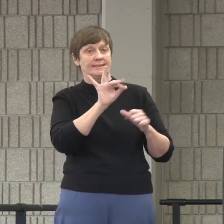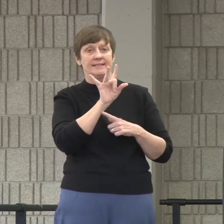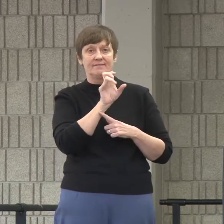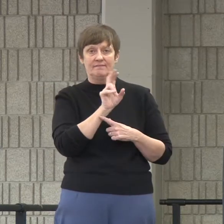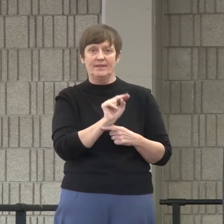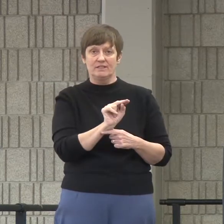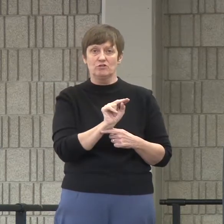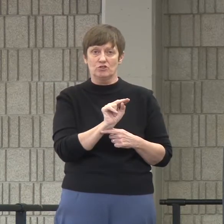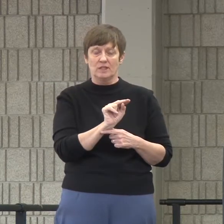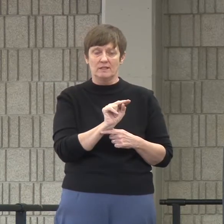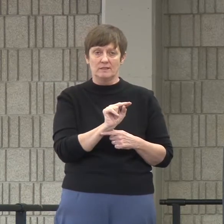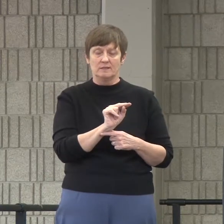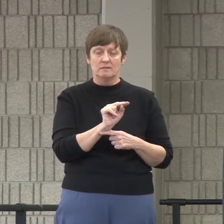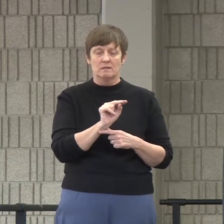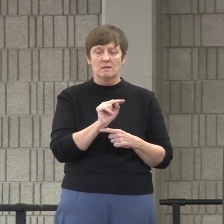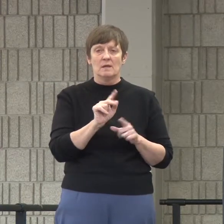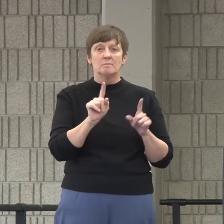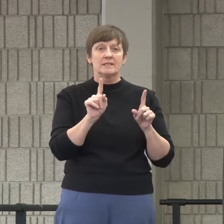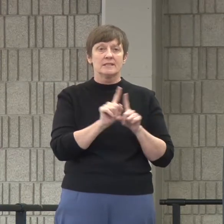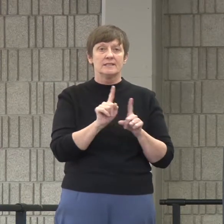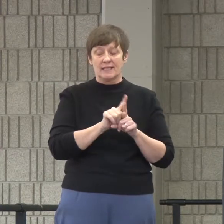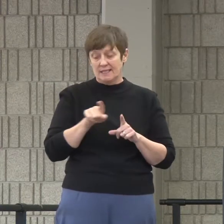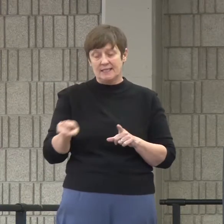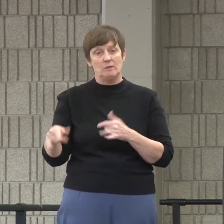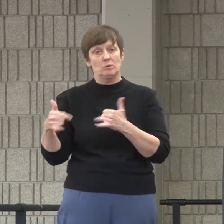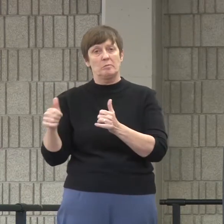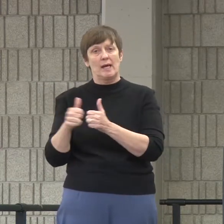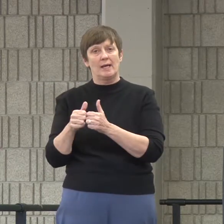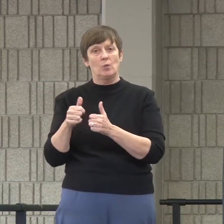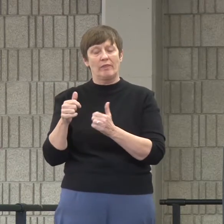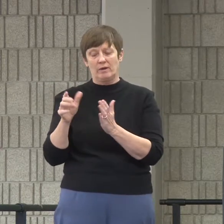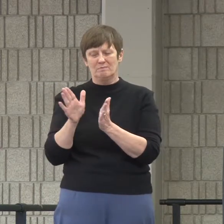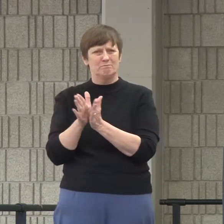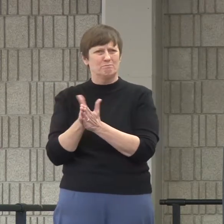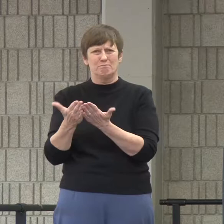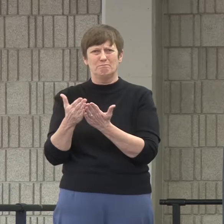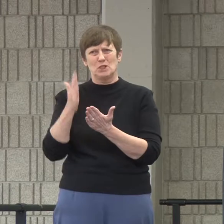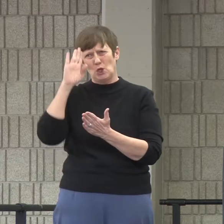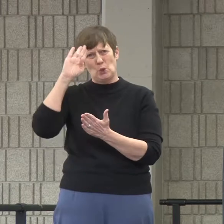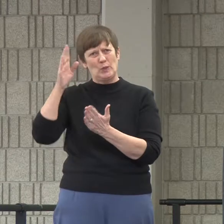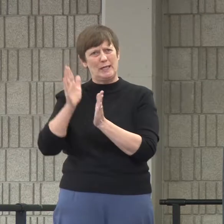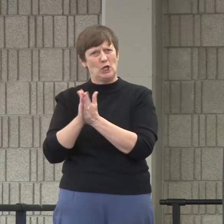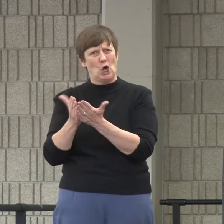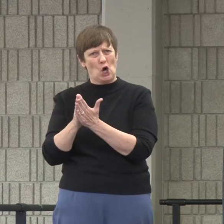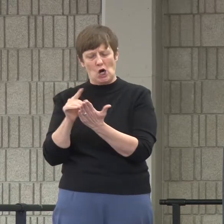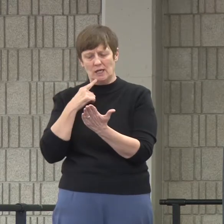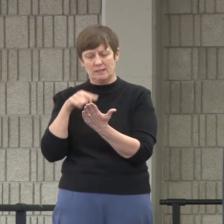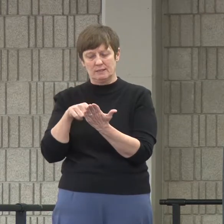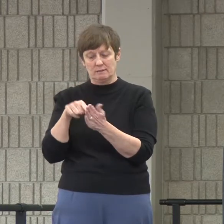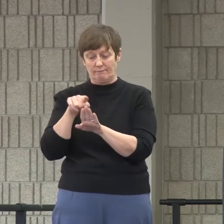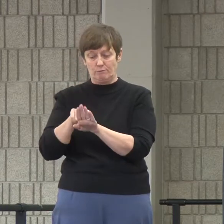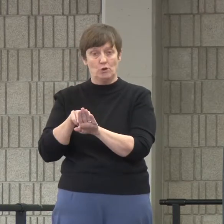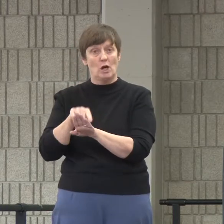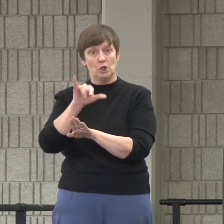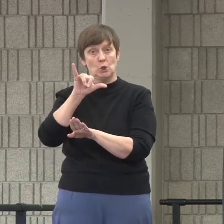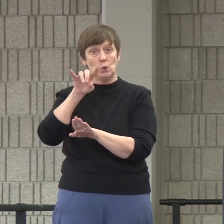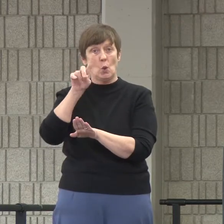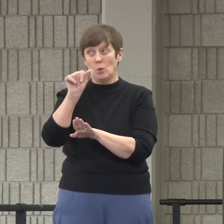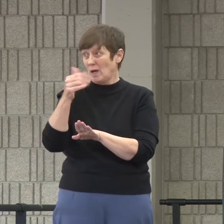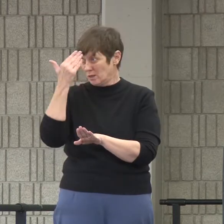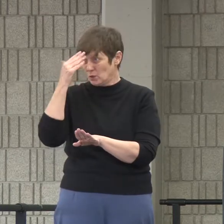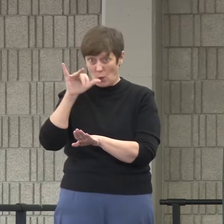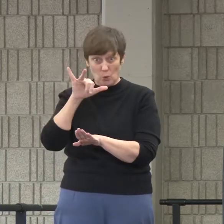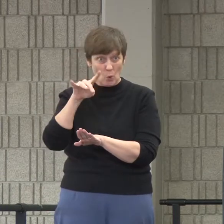because as I was preparing, he was playing with the greeting card that we have, which has Yoda on it. Anybody know